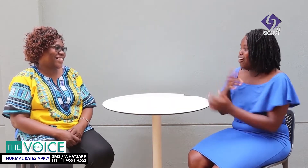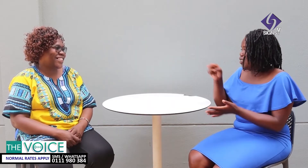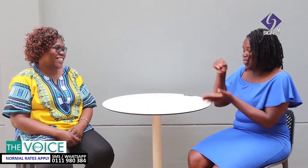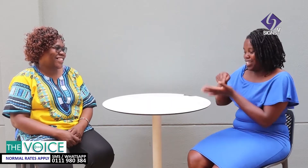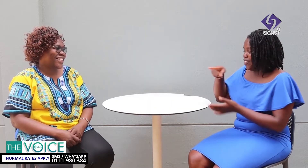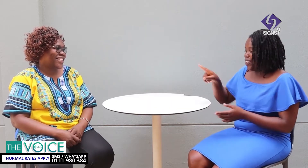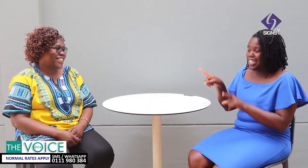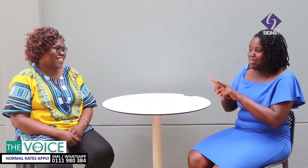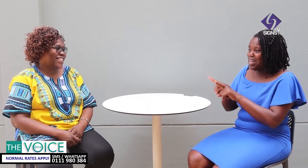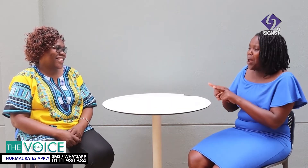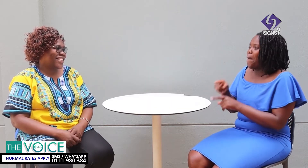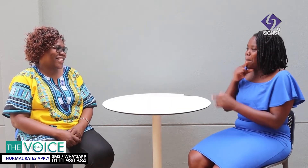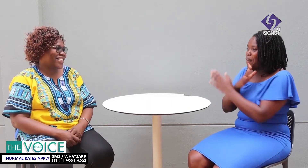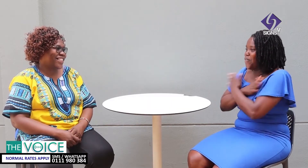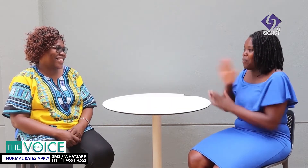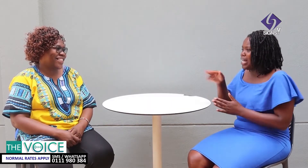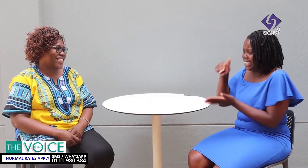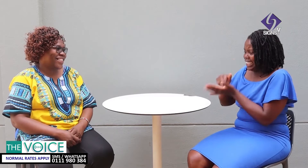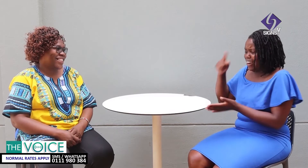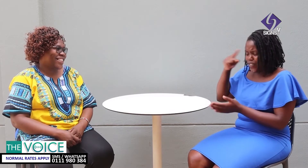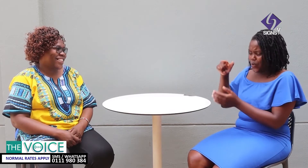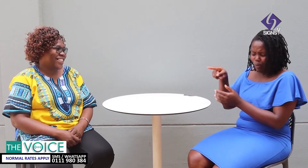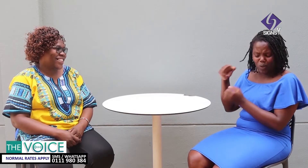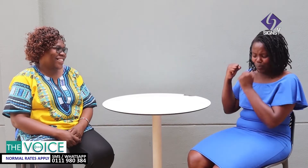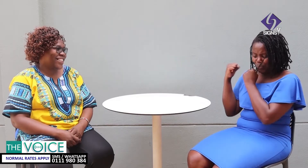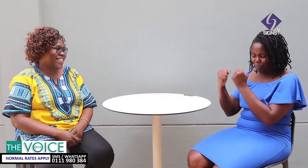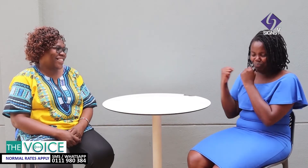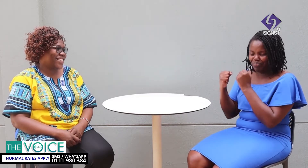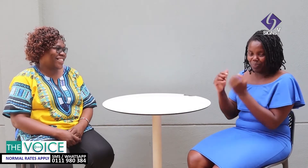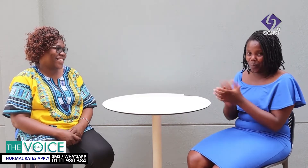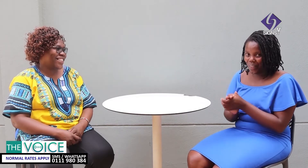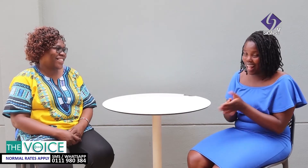So I love how you stood for yourself and your boyfriend. You're really strong.